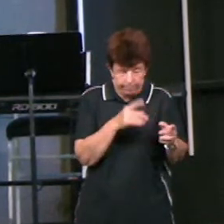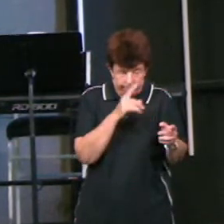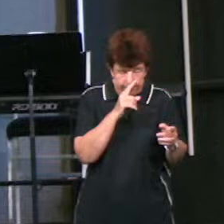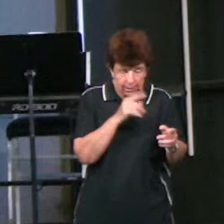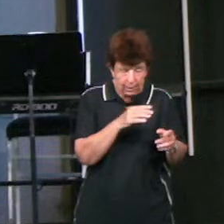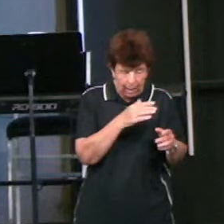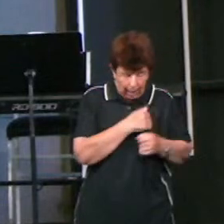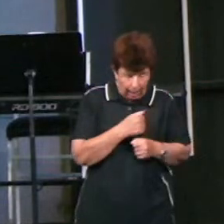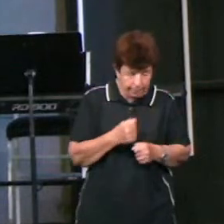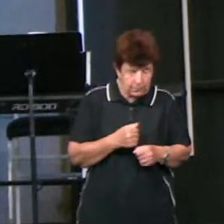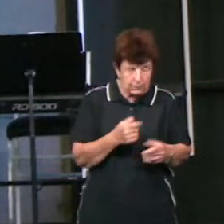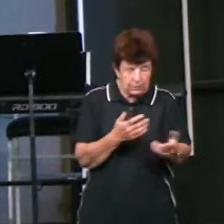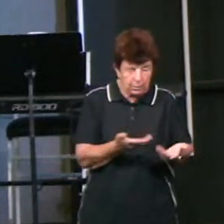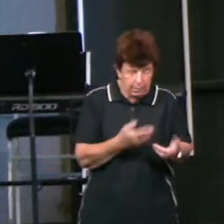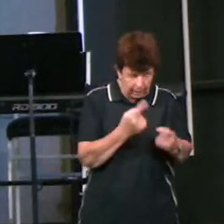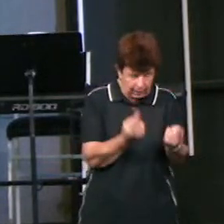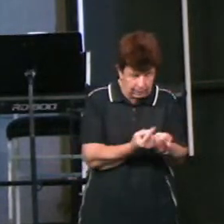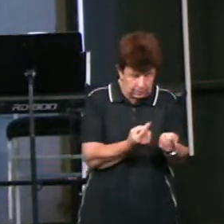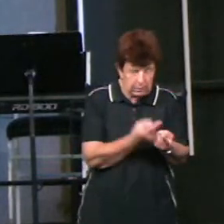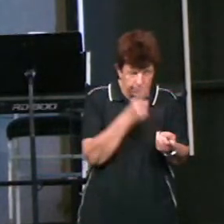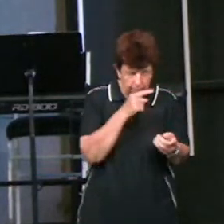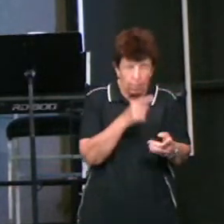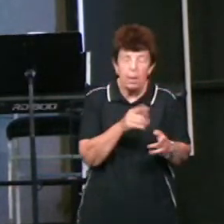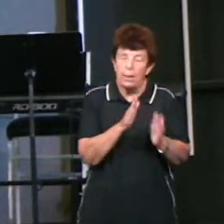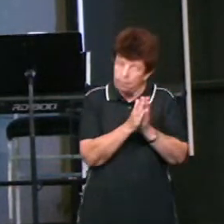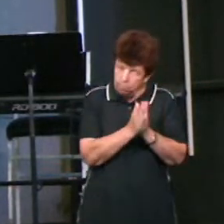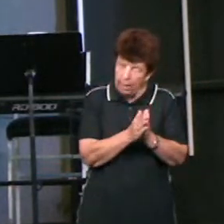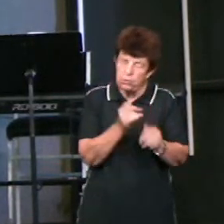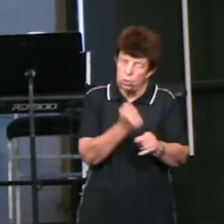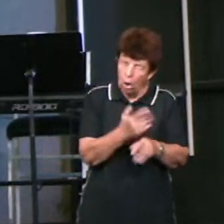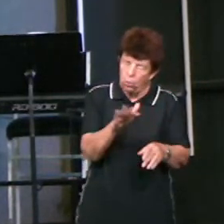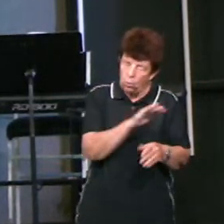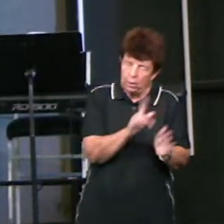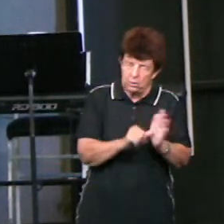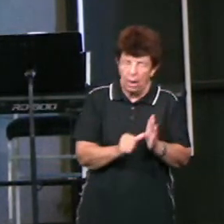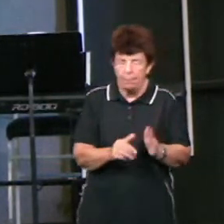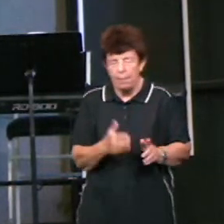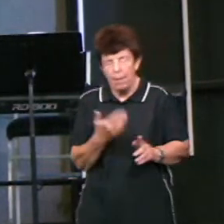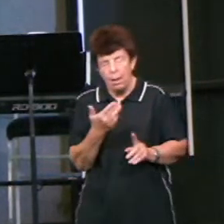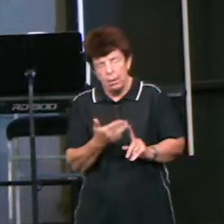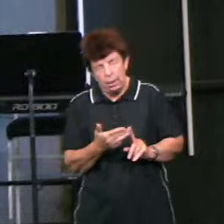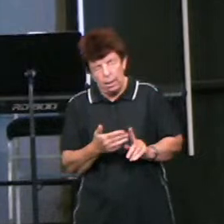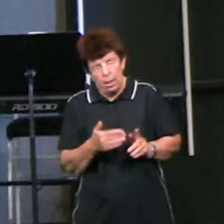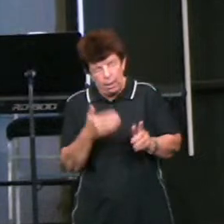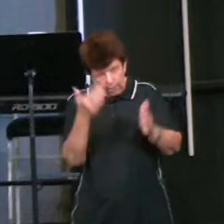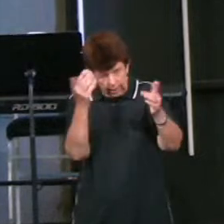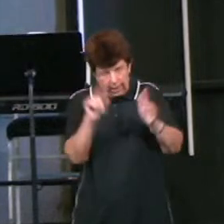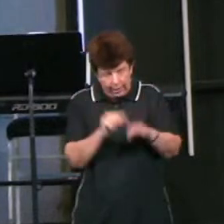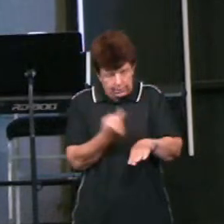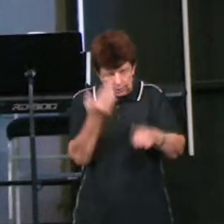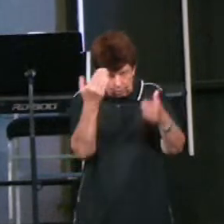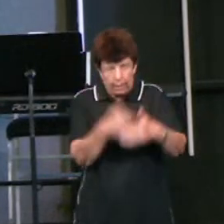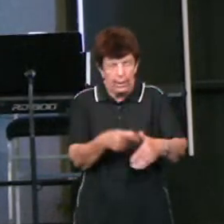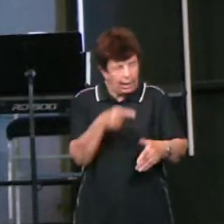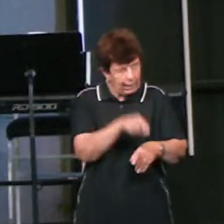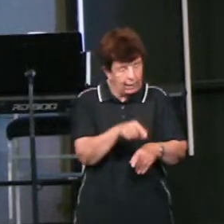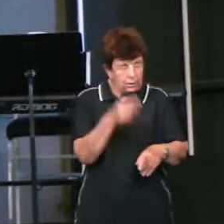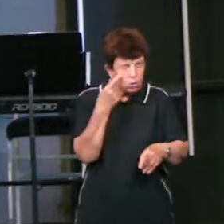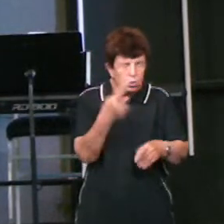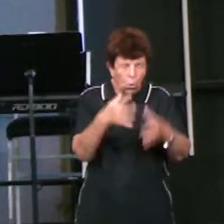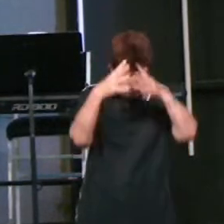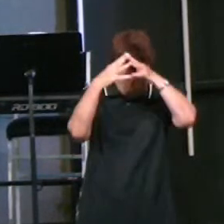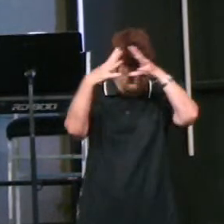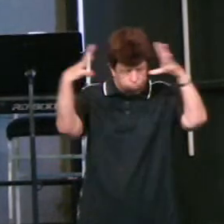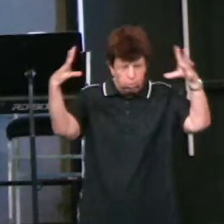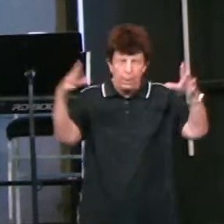and prayed continually to God. About the ninth hour of the day, he saw clearly in a vision an angel of